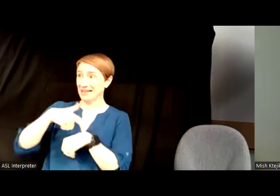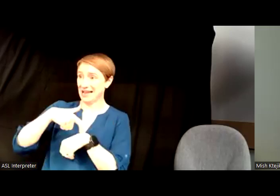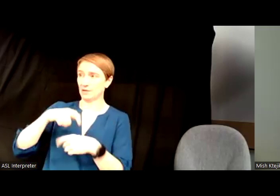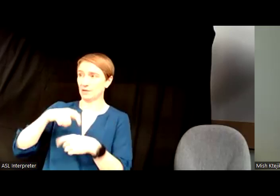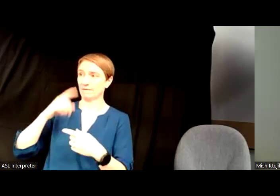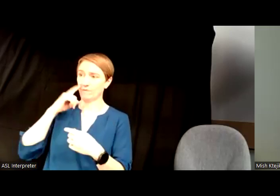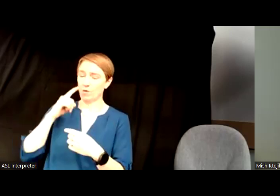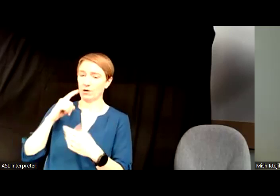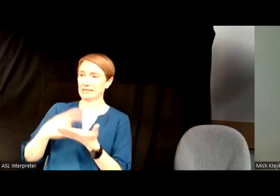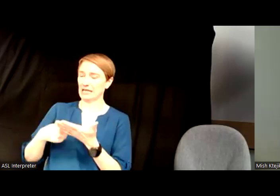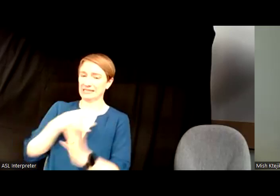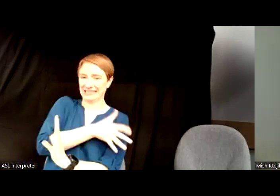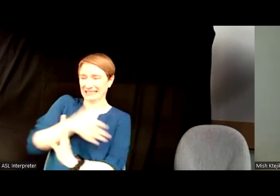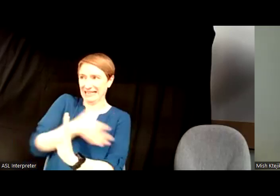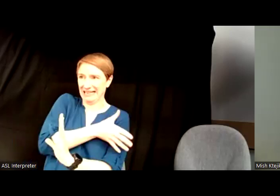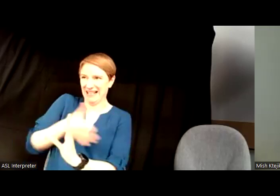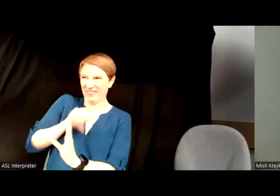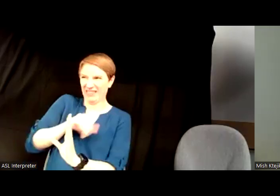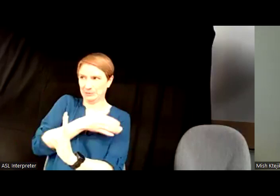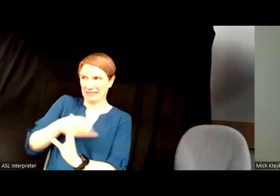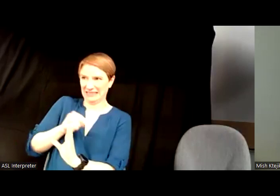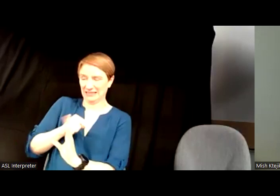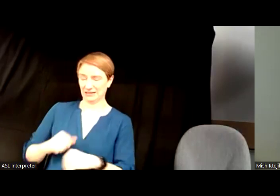learner's permit in there for that safety net.